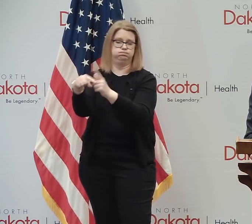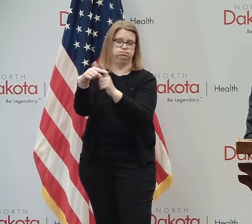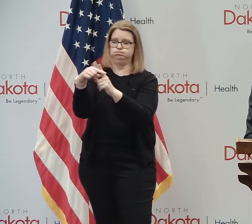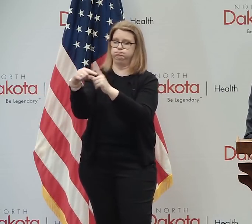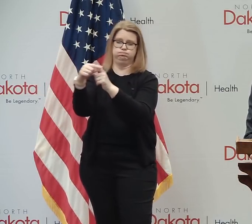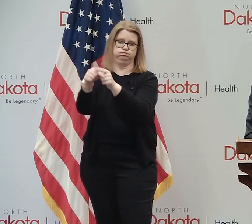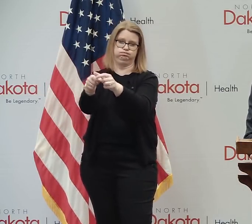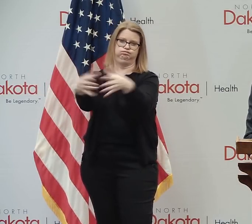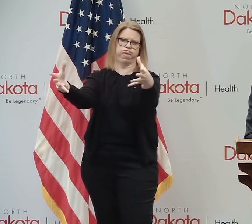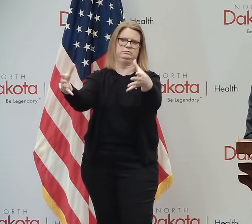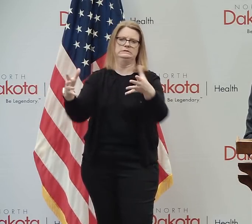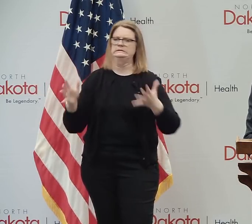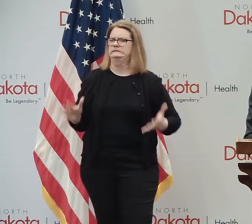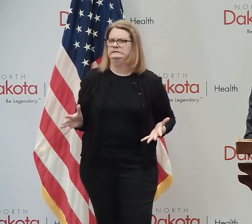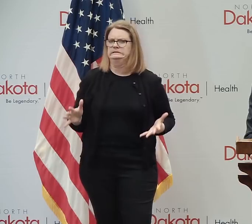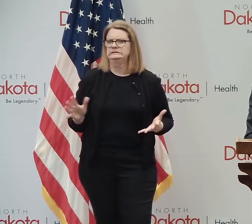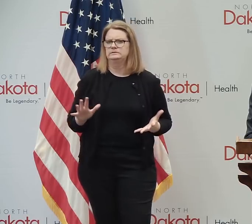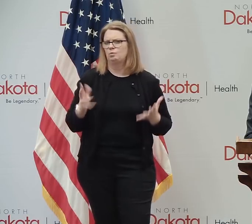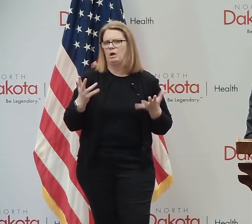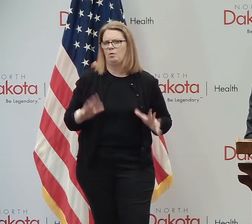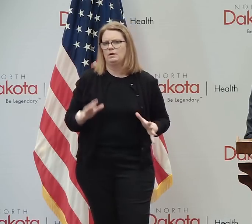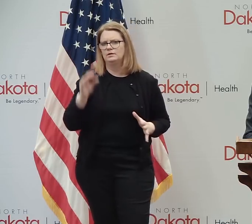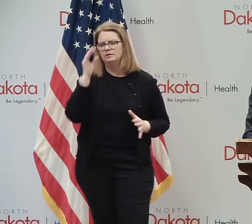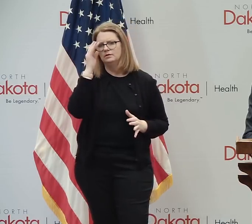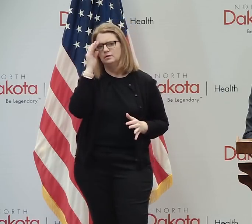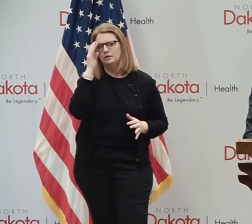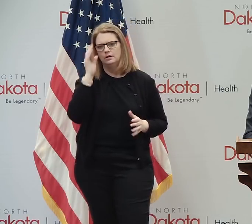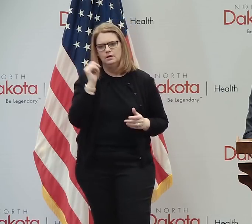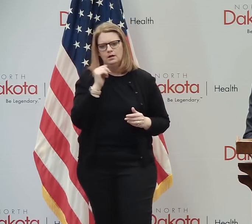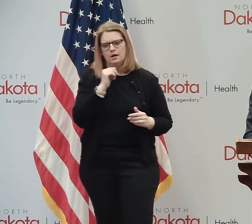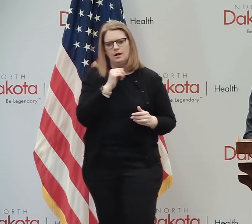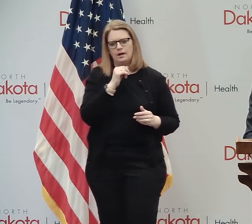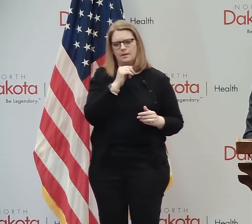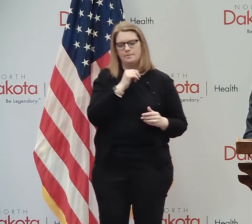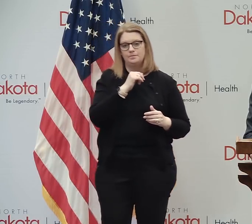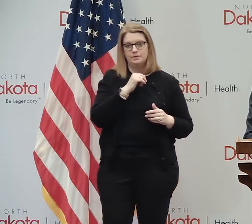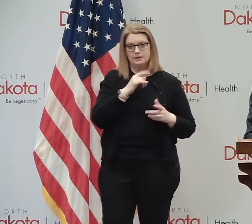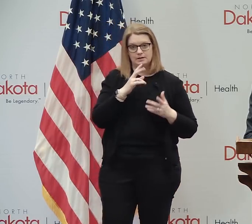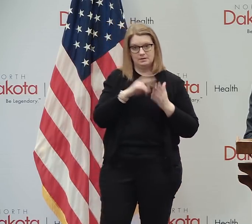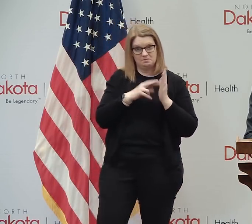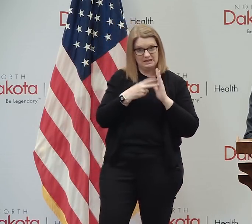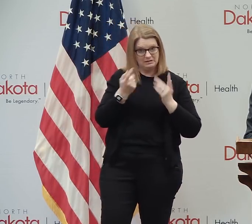transmission. We know that we have no plan will eliminate risk.